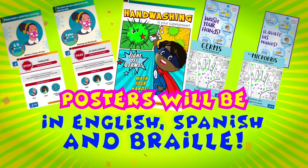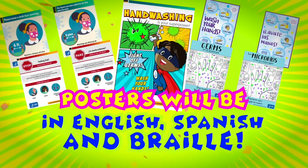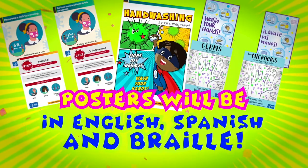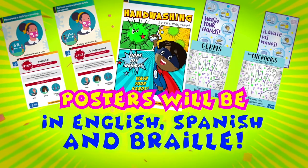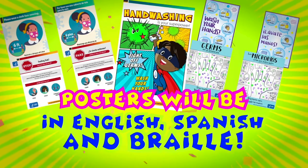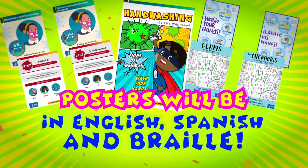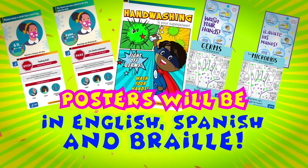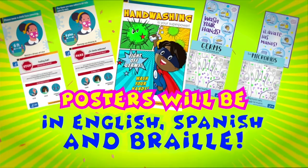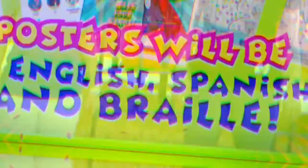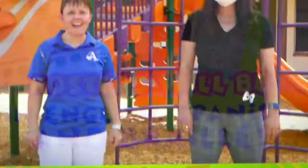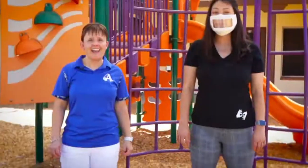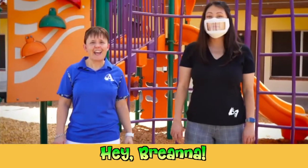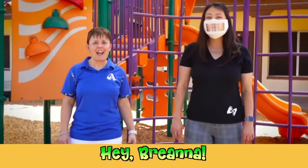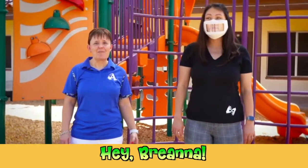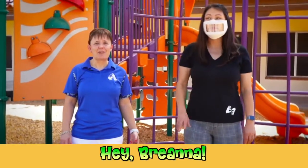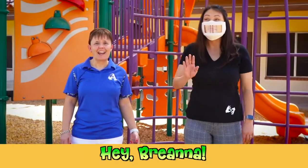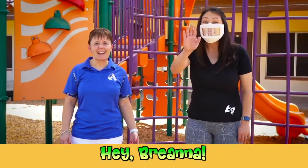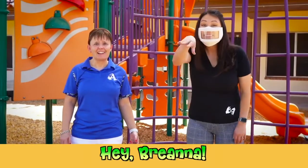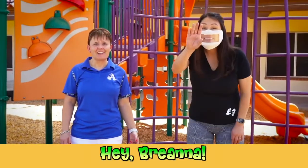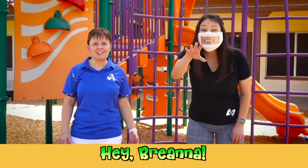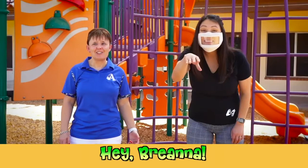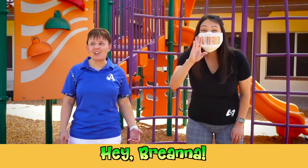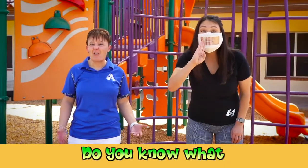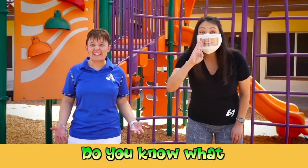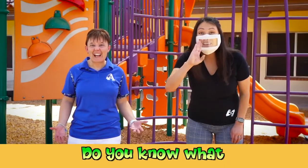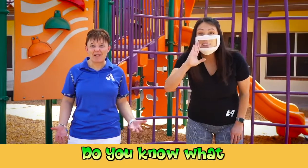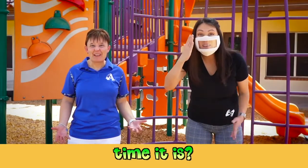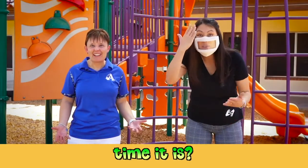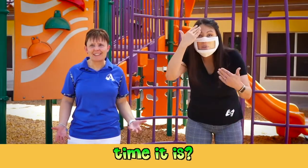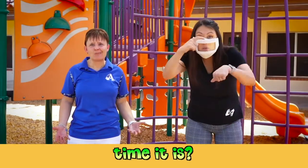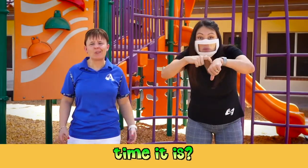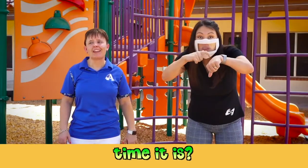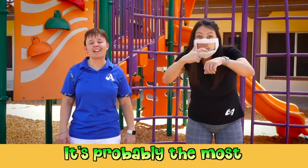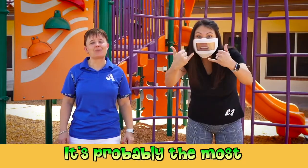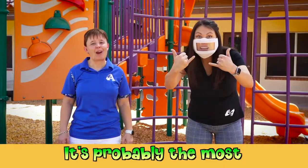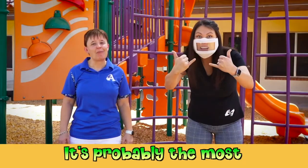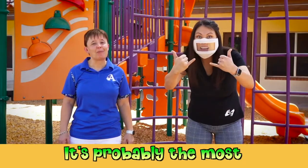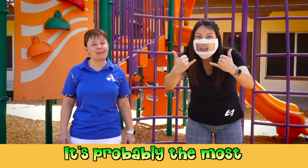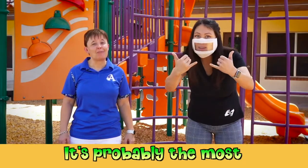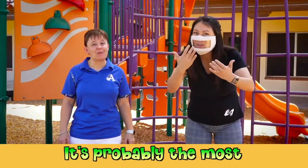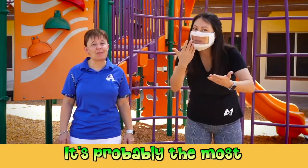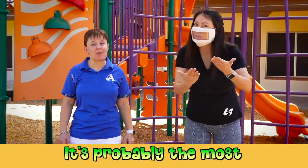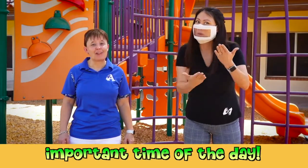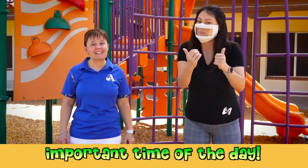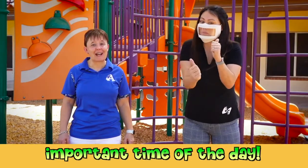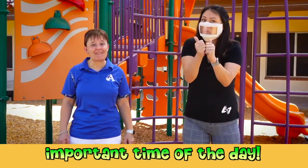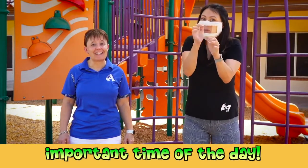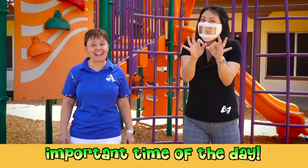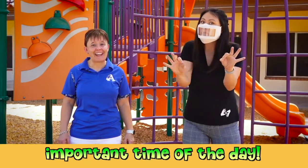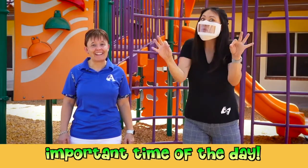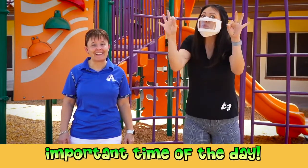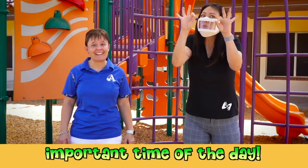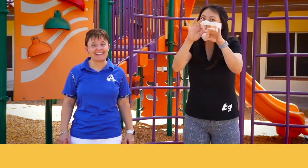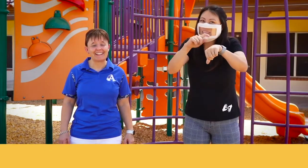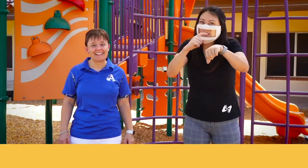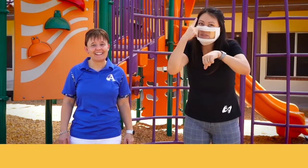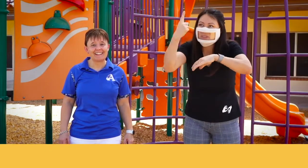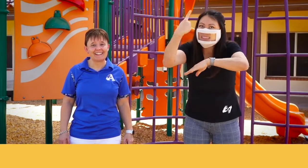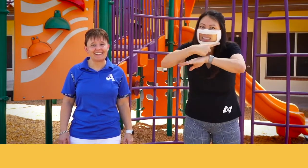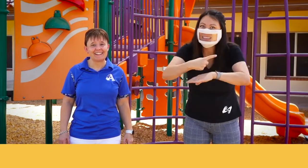Julie standing next to playground equipment. Hey, Breanna, do you know what time it is? It's probably the most important time of the day. It cuts to a video of Breanna with